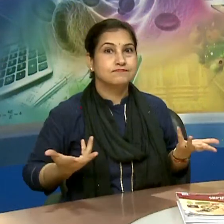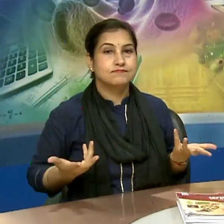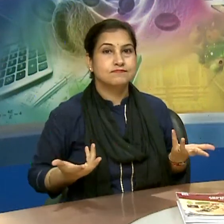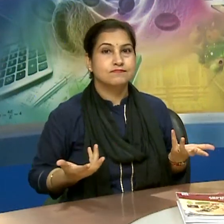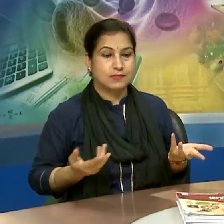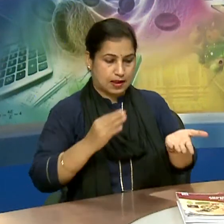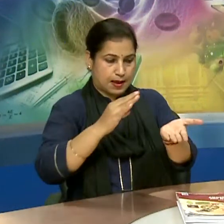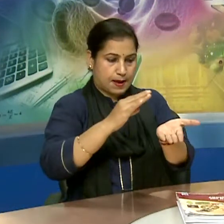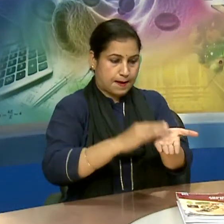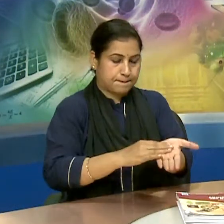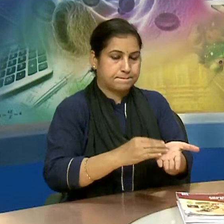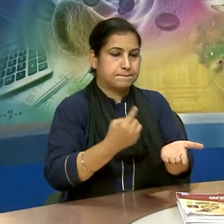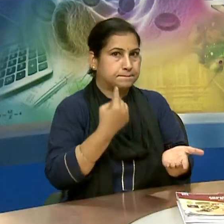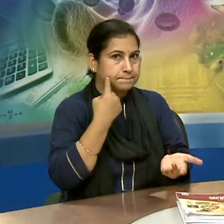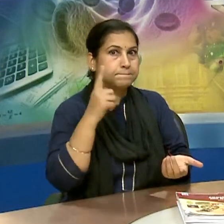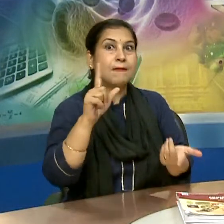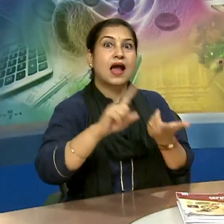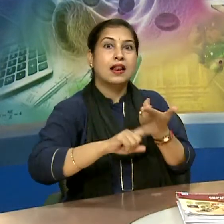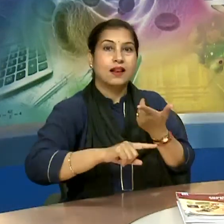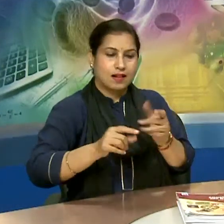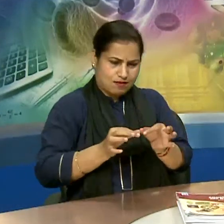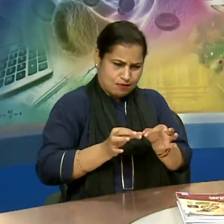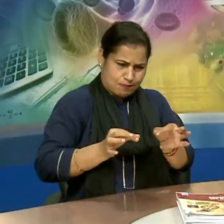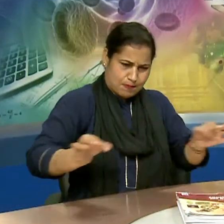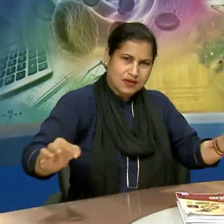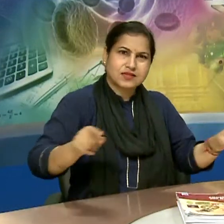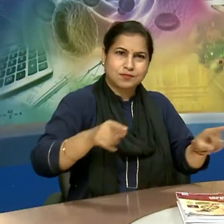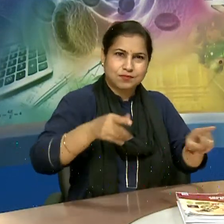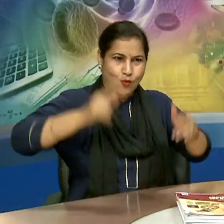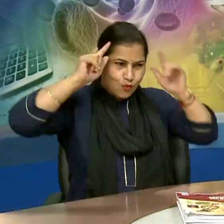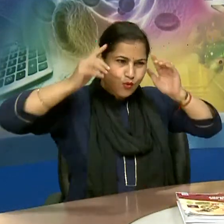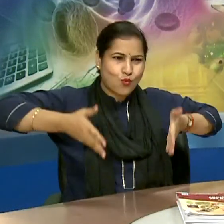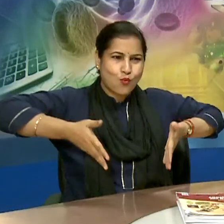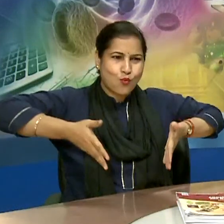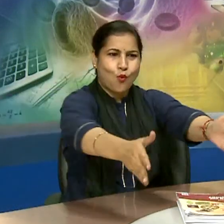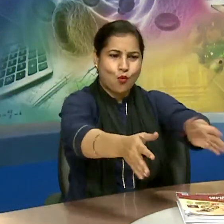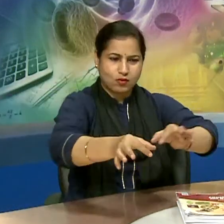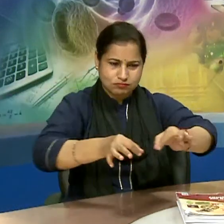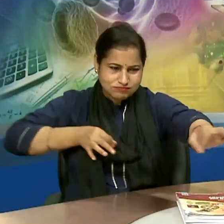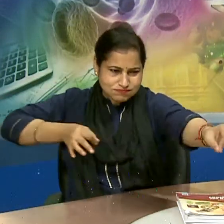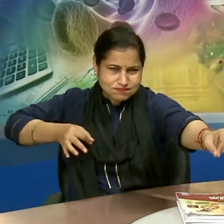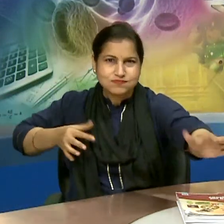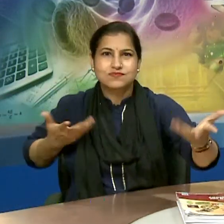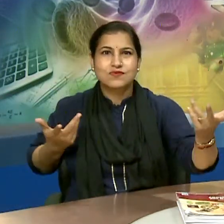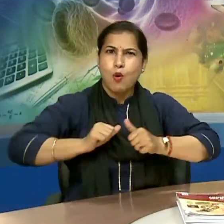declared a mile to be exactly equal to